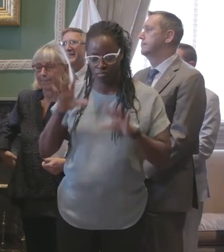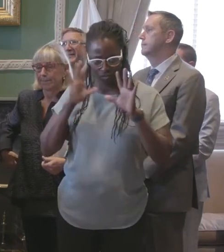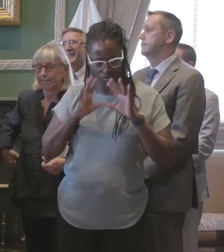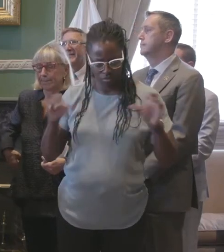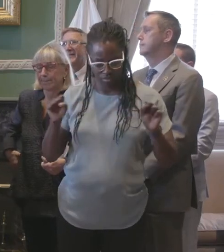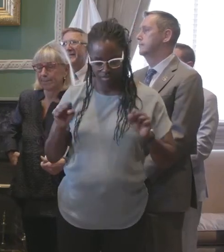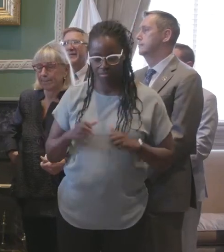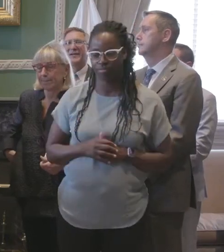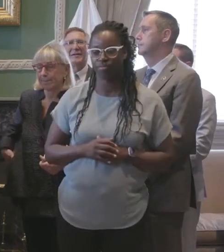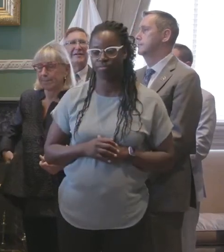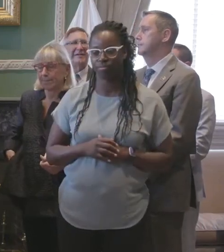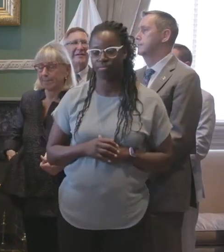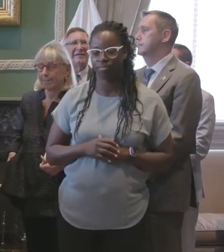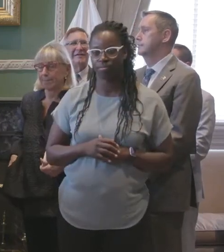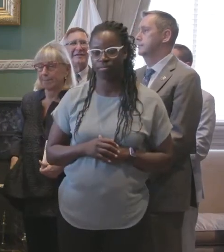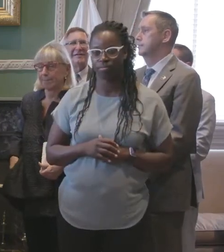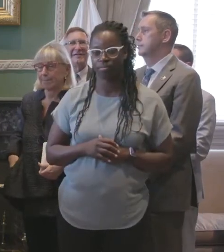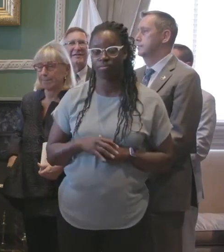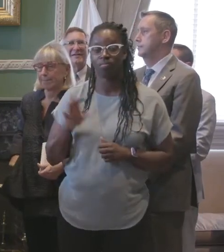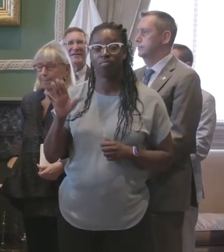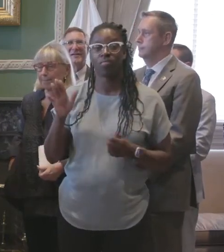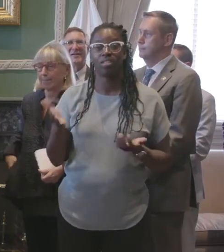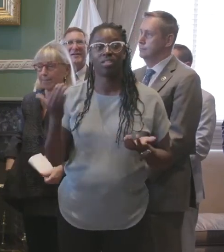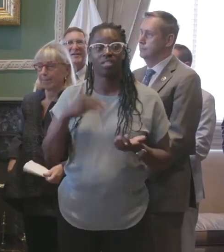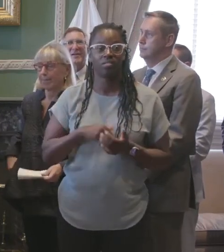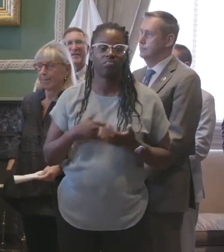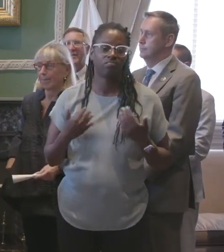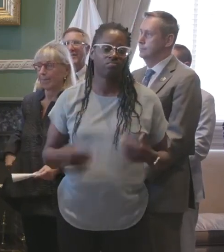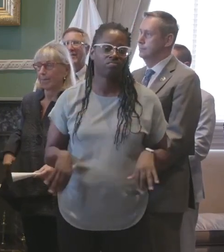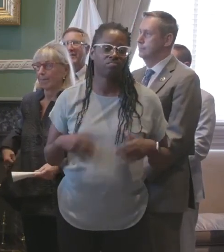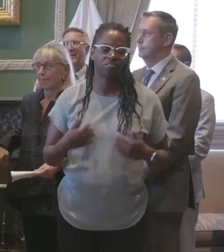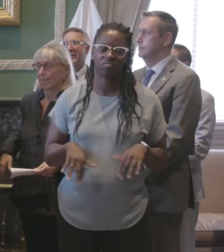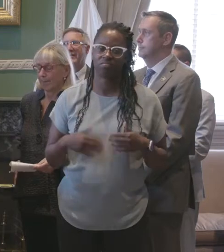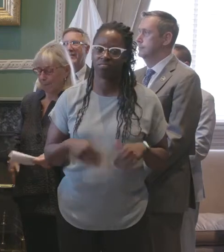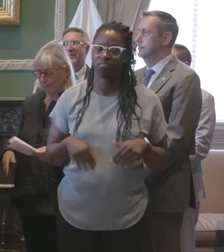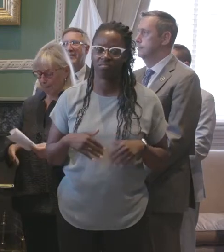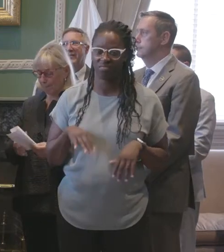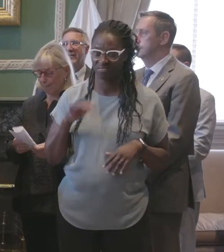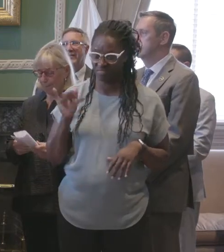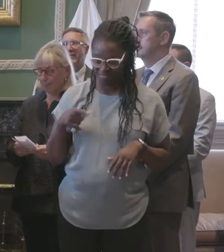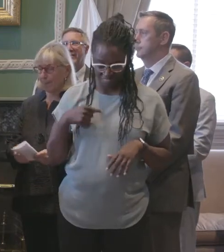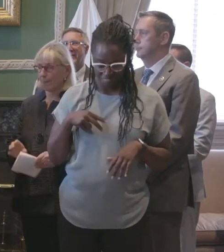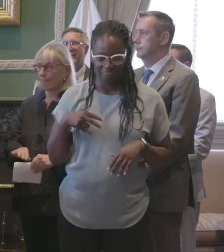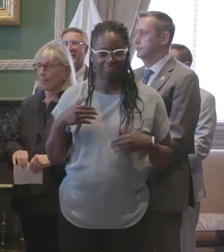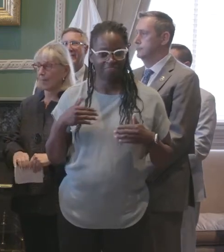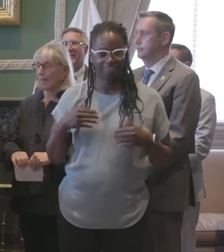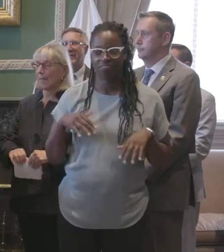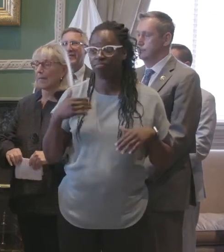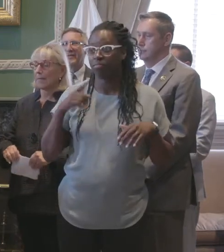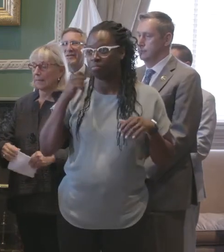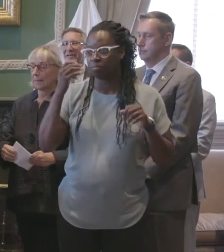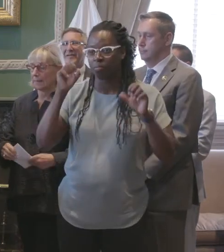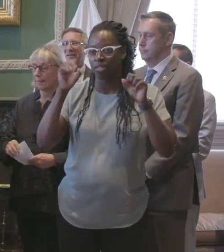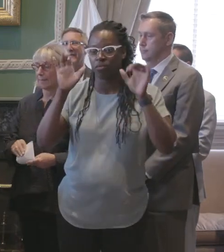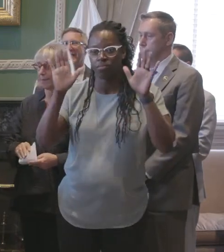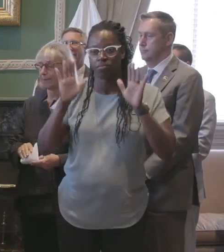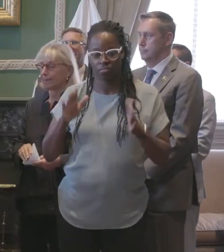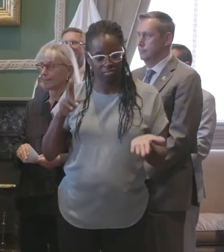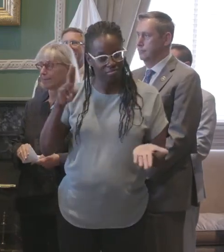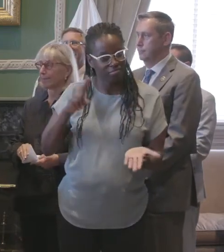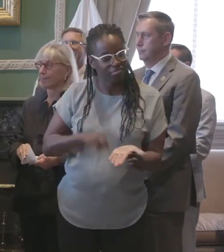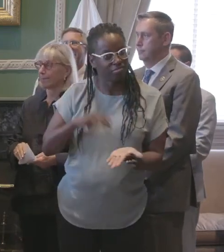Again, this is a momentous occasion, and I'd like to begin by congratulating the governor and the lieutenant governor,